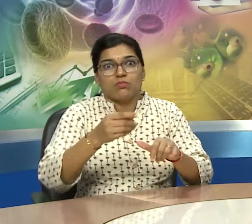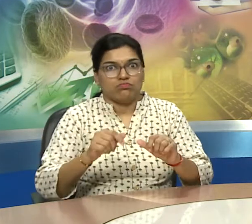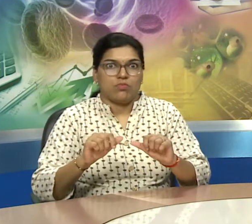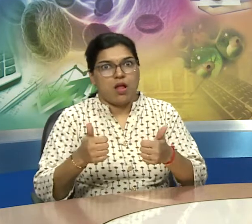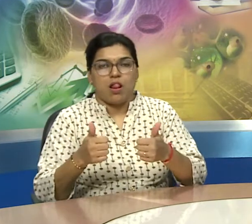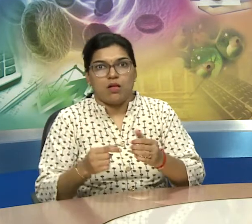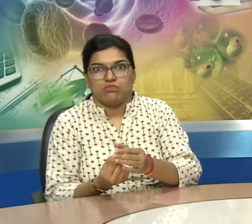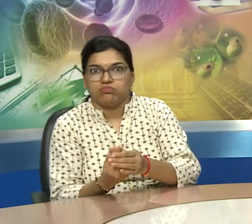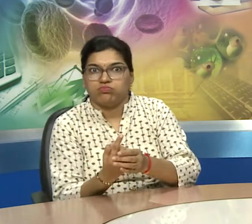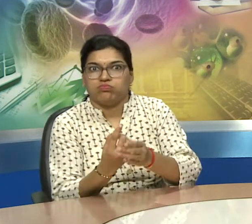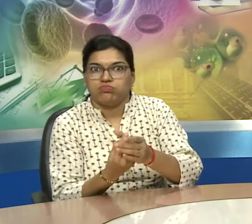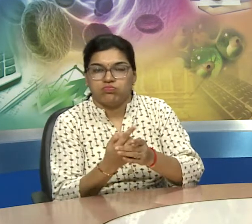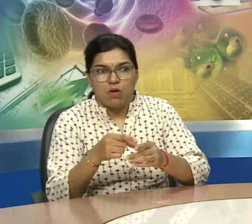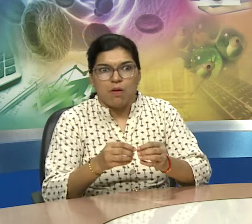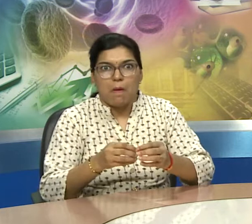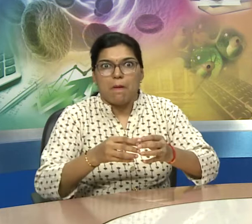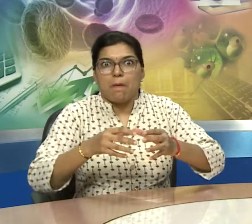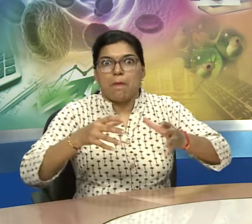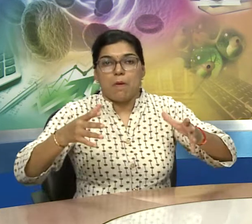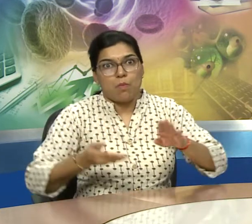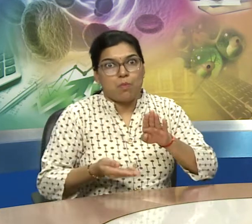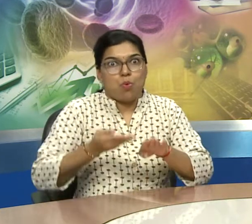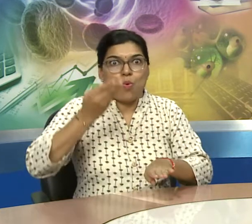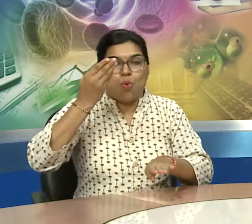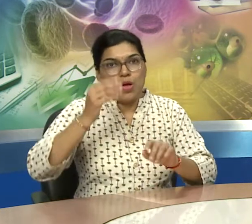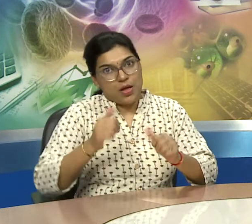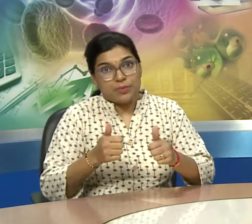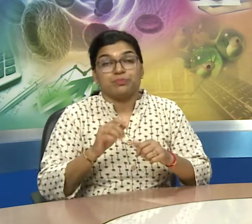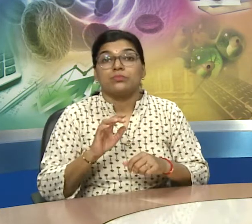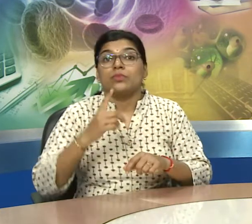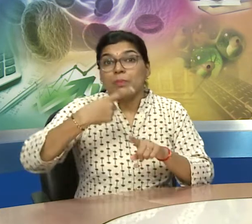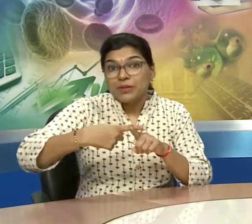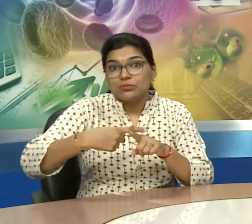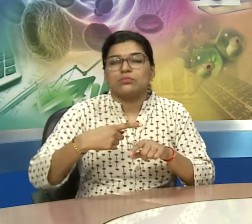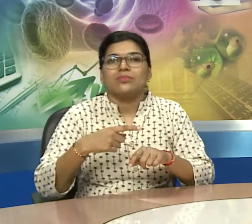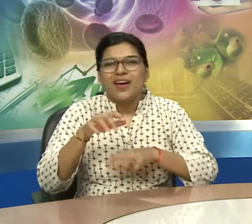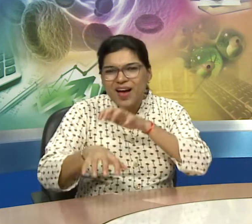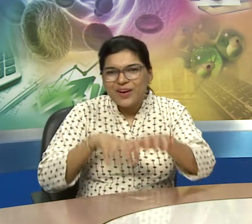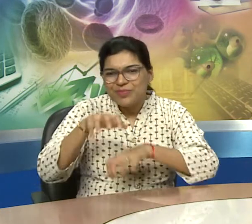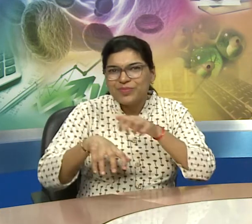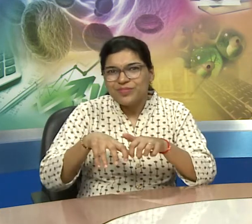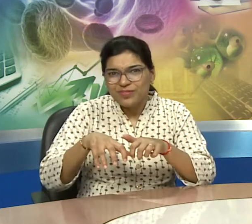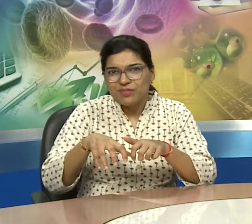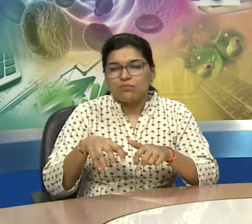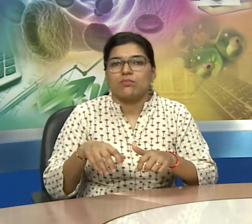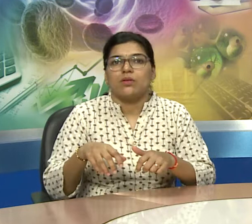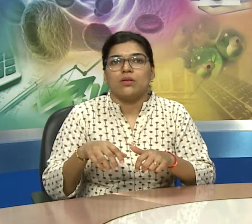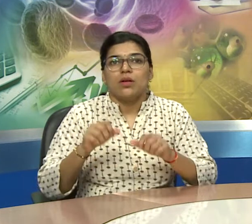raising of cattle began, because now they were doing farming, they were cultivating more and more